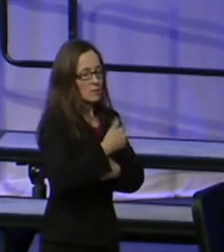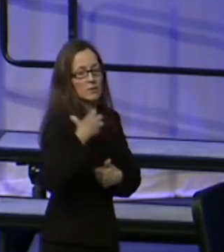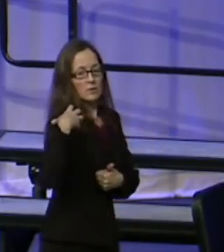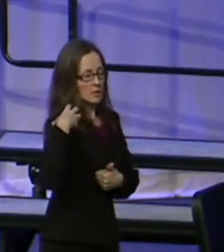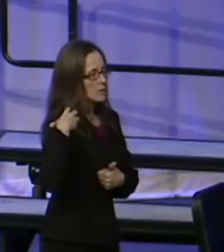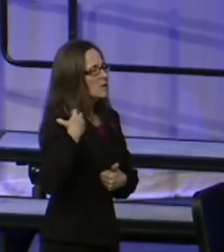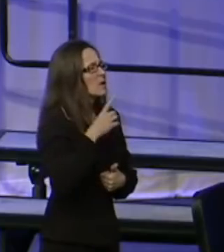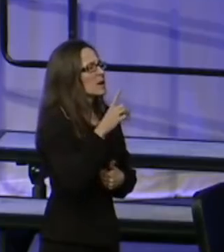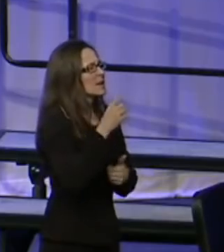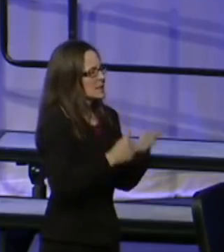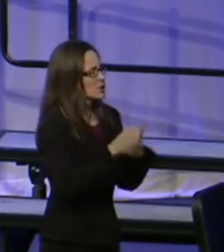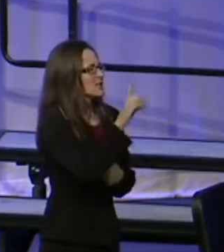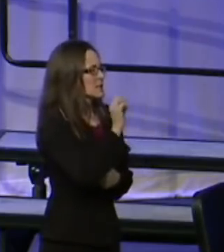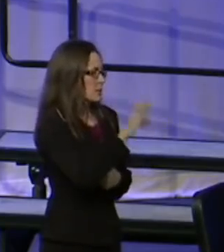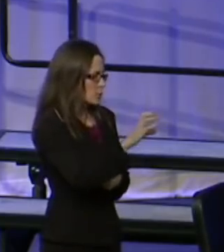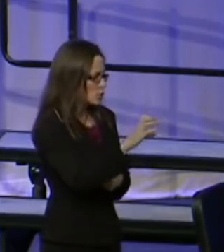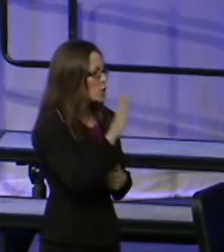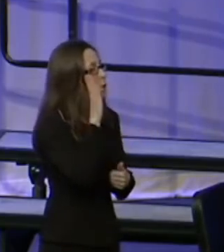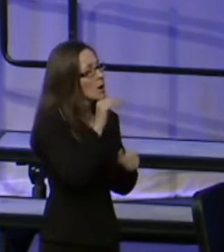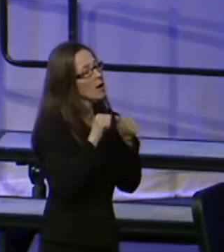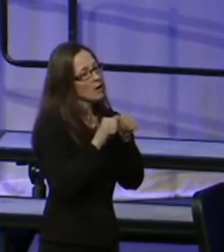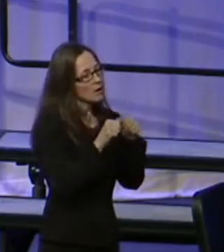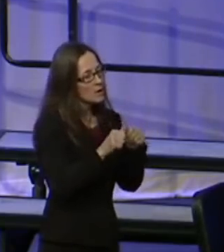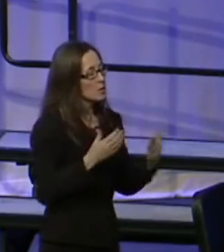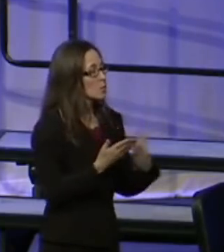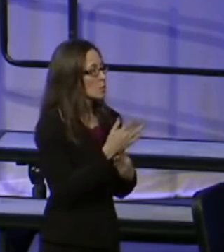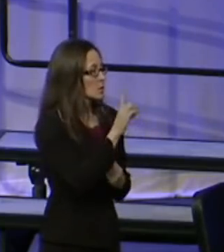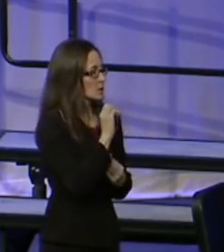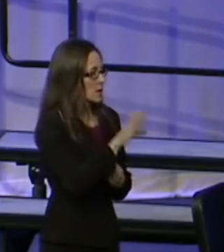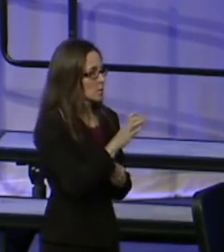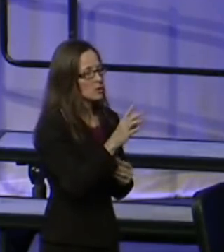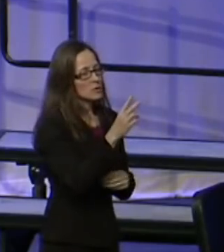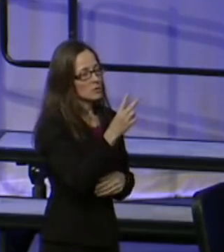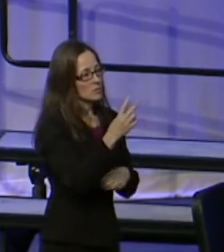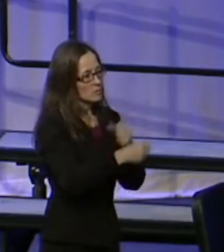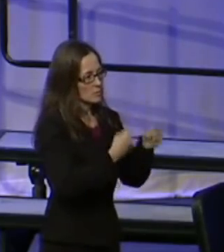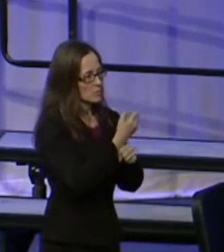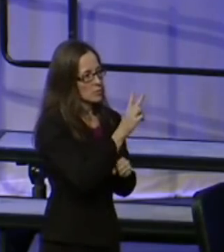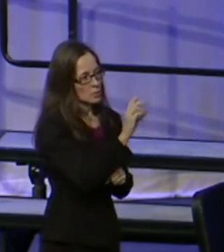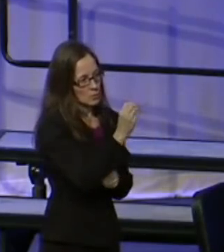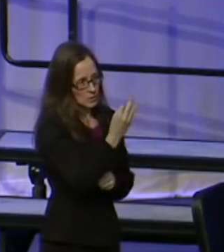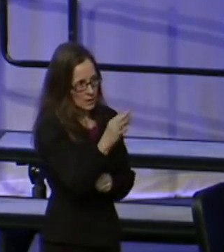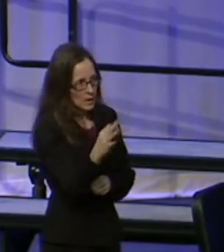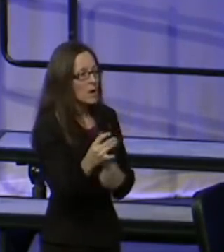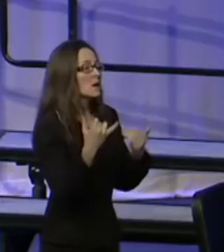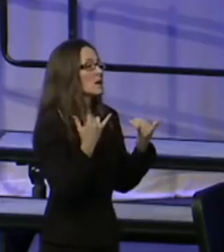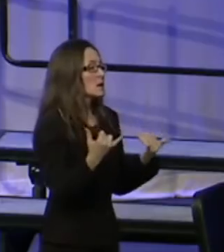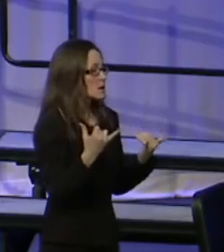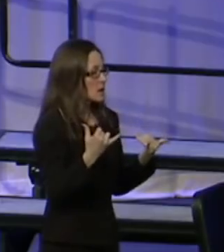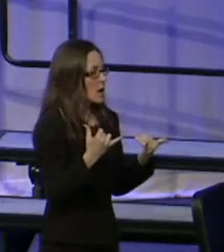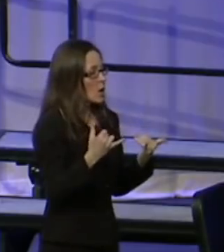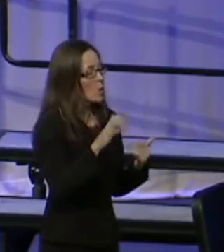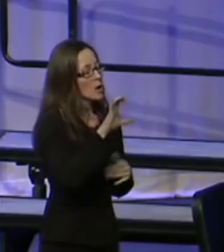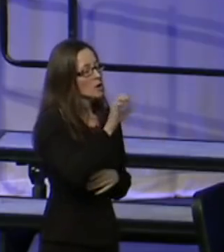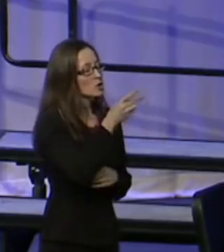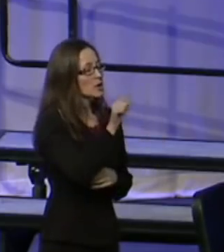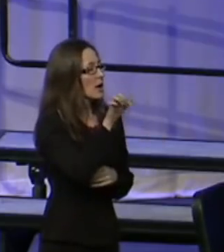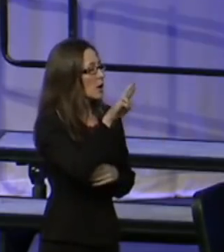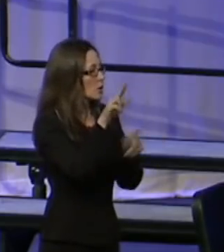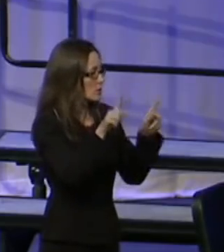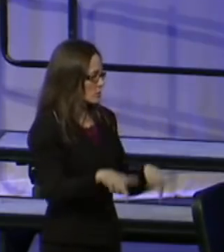2nd, 2019. The floor is now open for nominations for the position of chairperson of the County